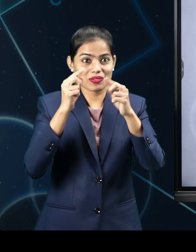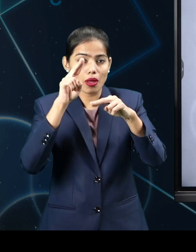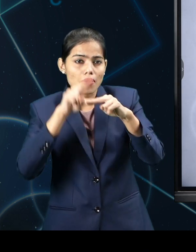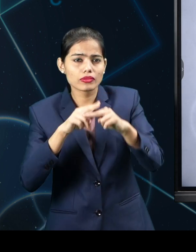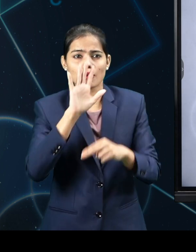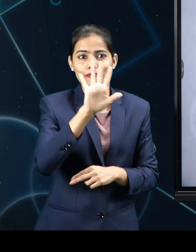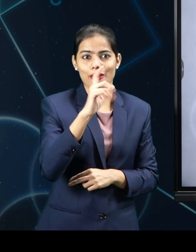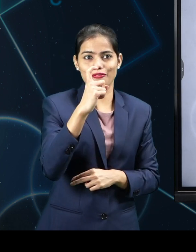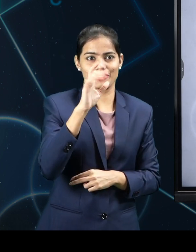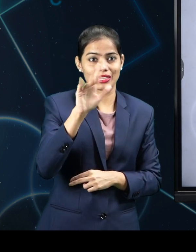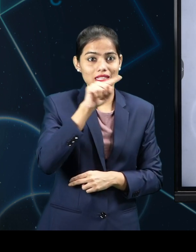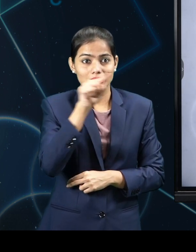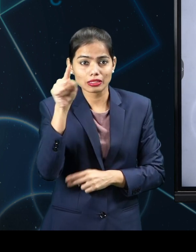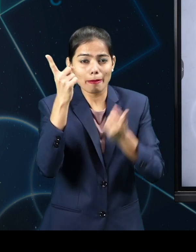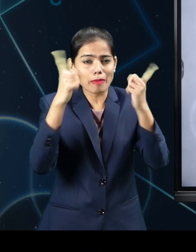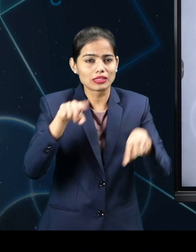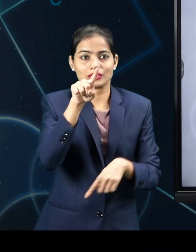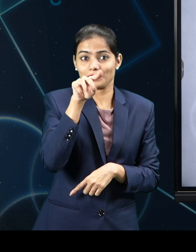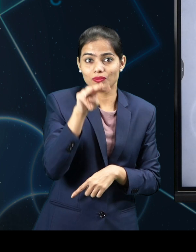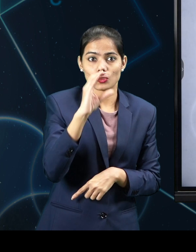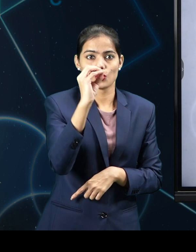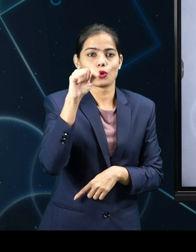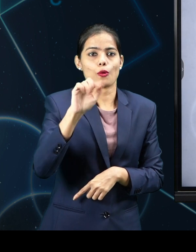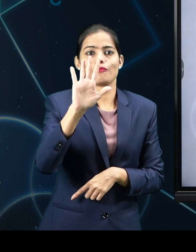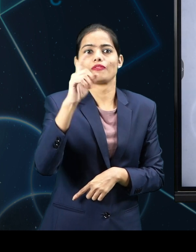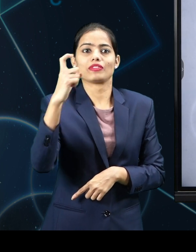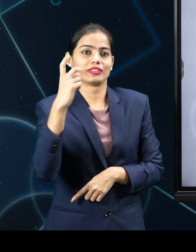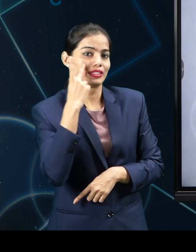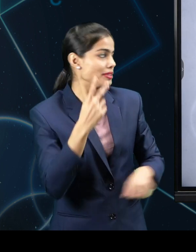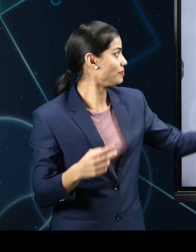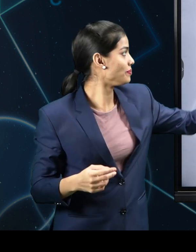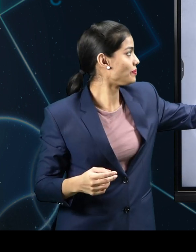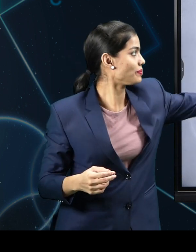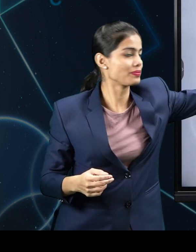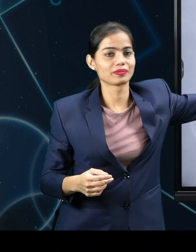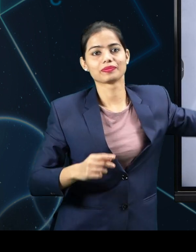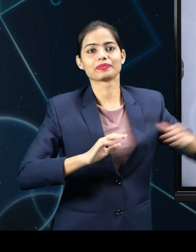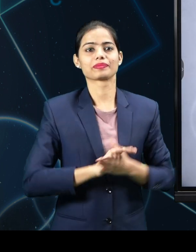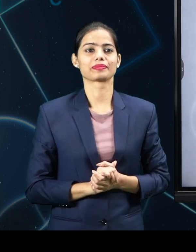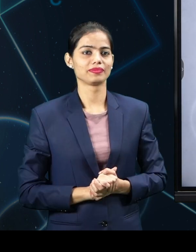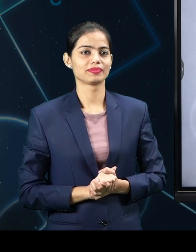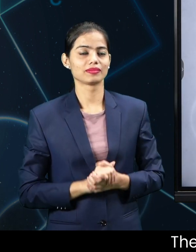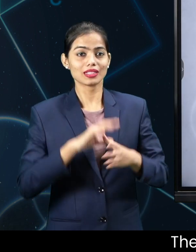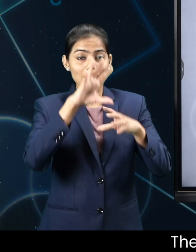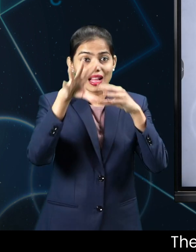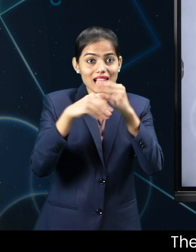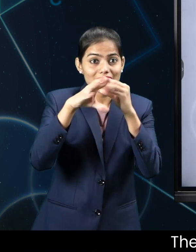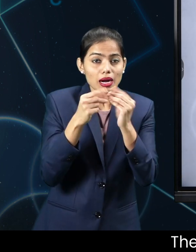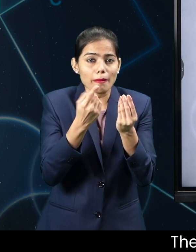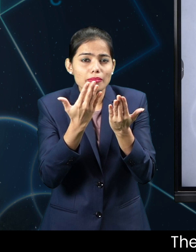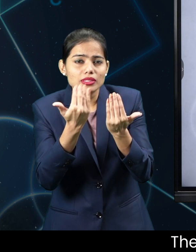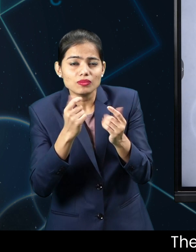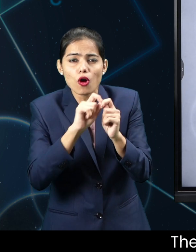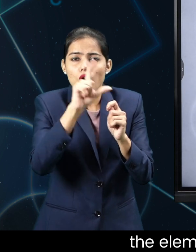P of F is equal to 575 divided by 1000 is equal to 0.575. The sum of